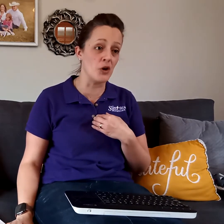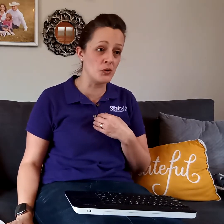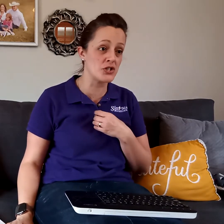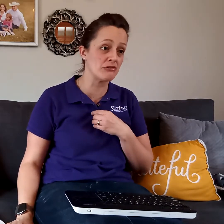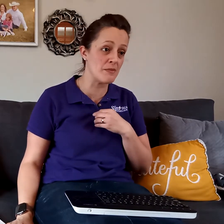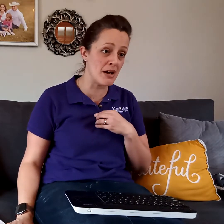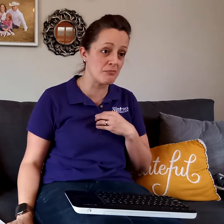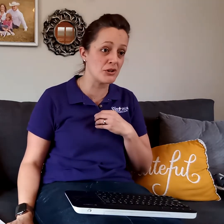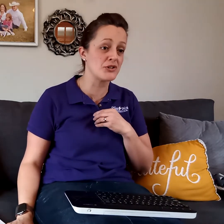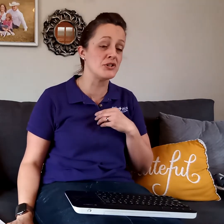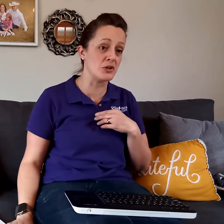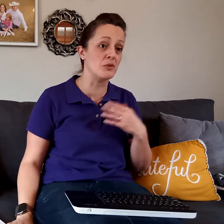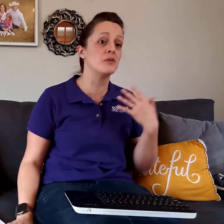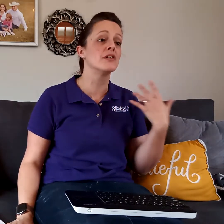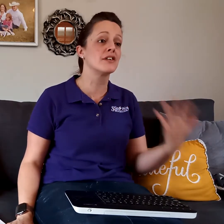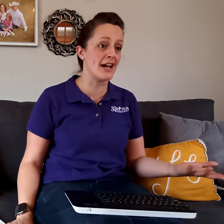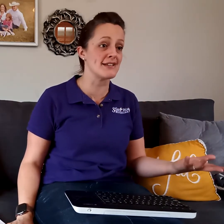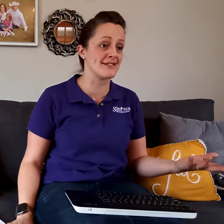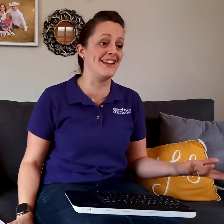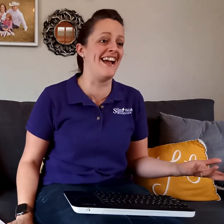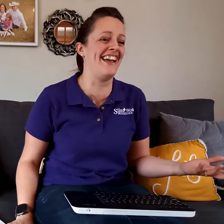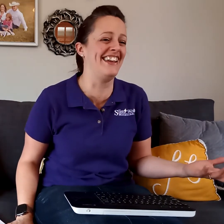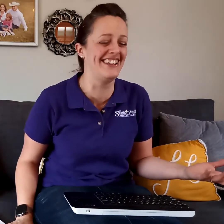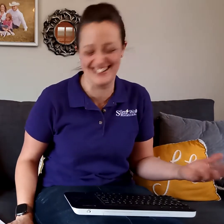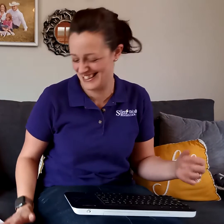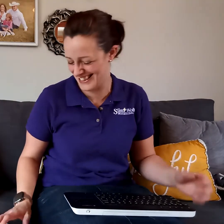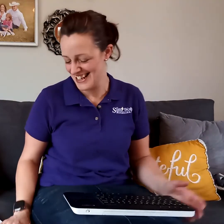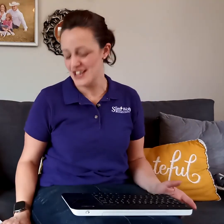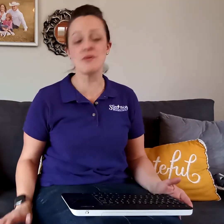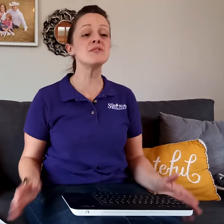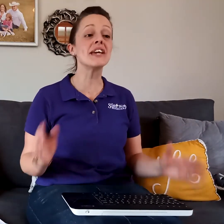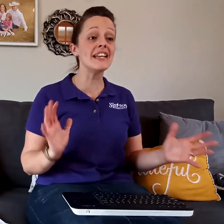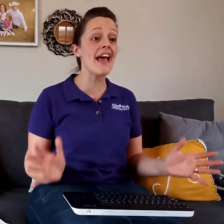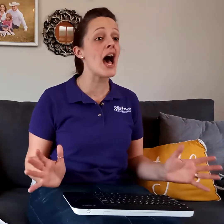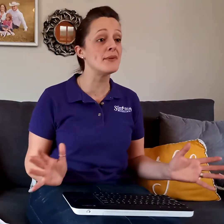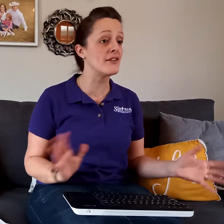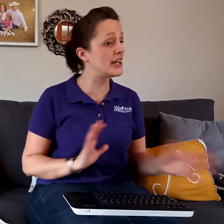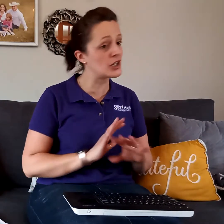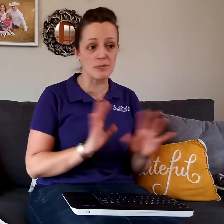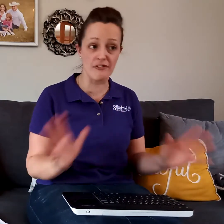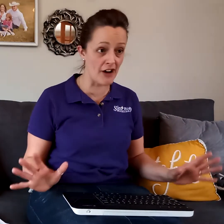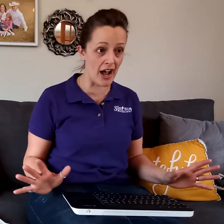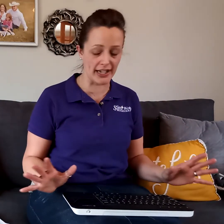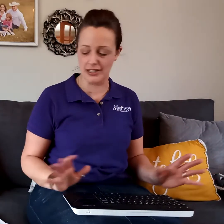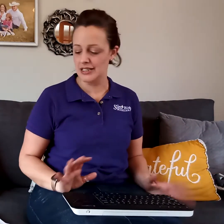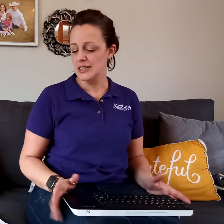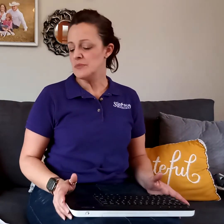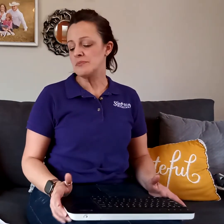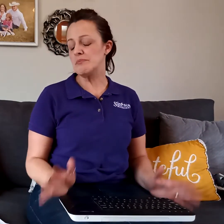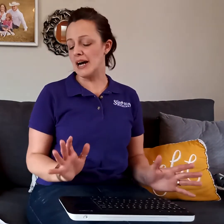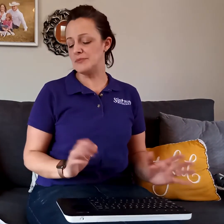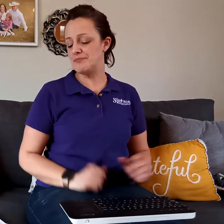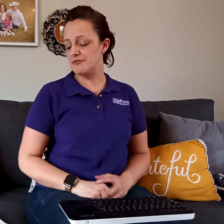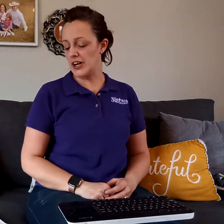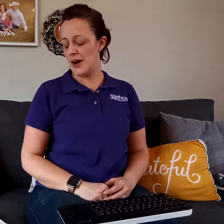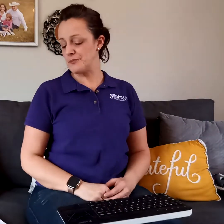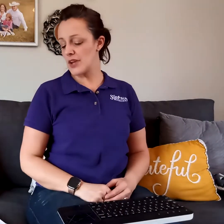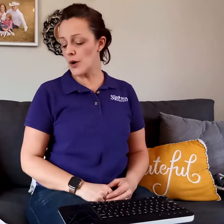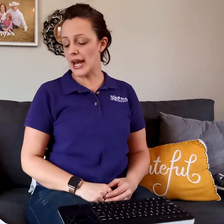to remember to do class today. Once we get in the habit of it, it'll be fine. But for now. Okay,